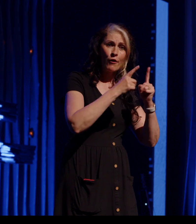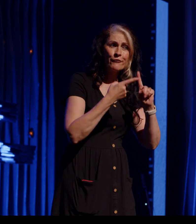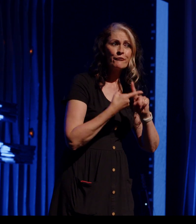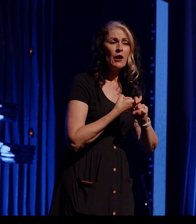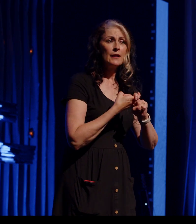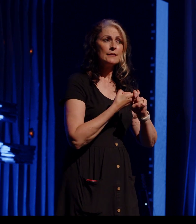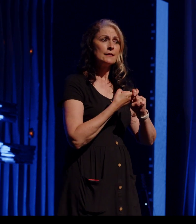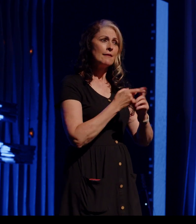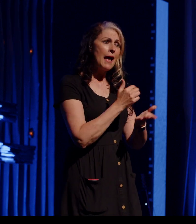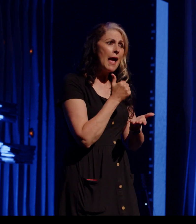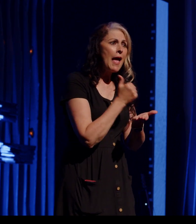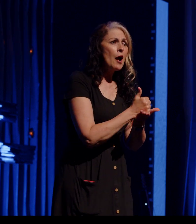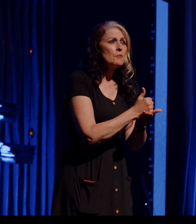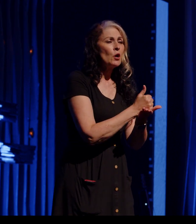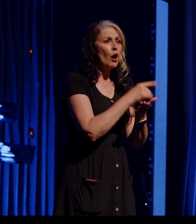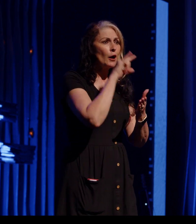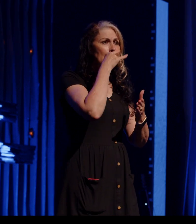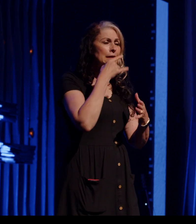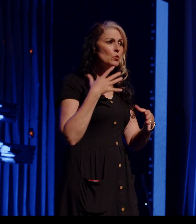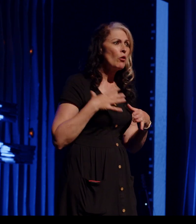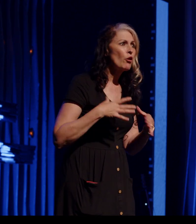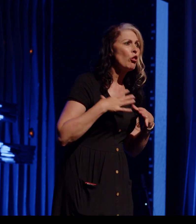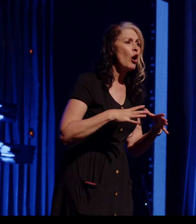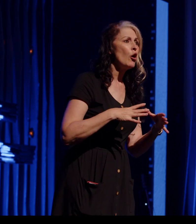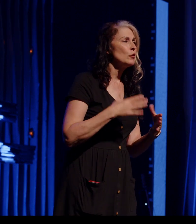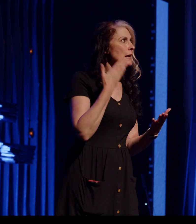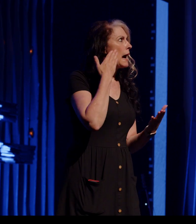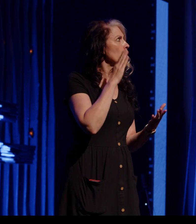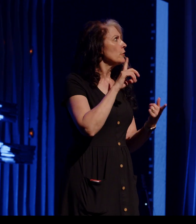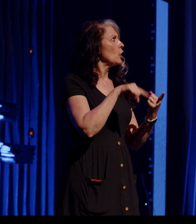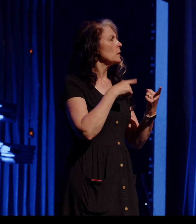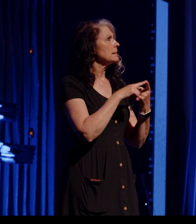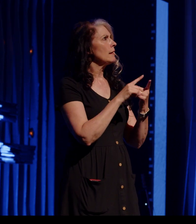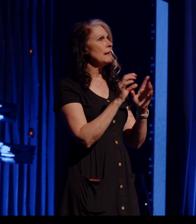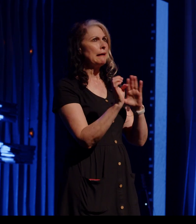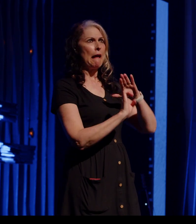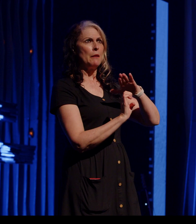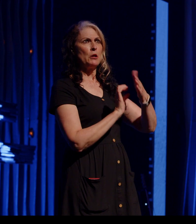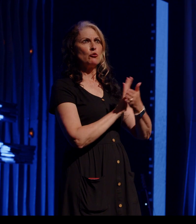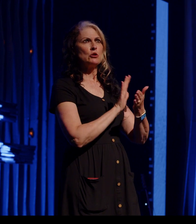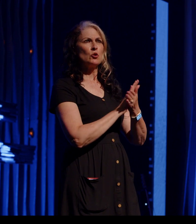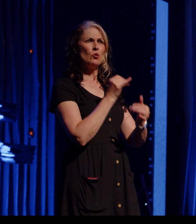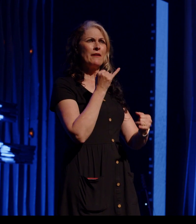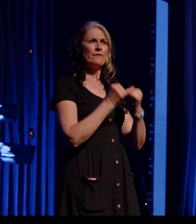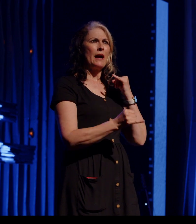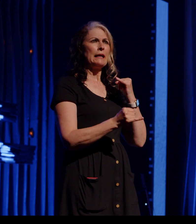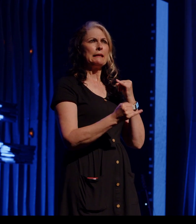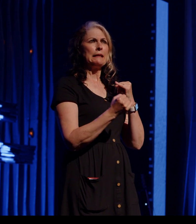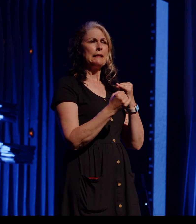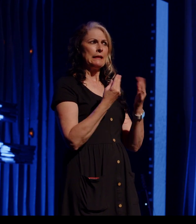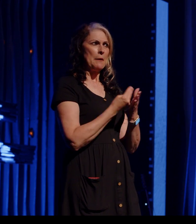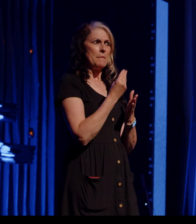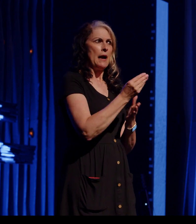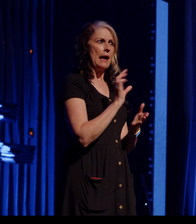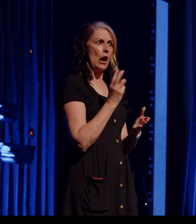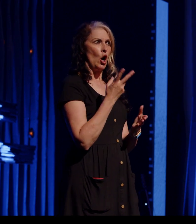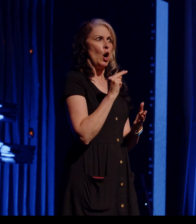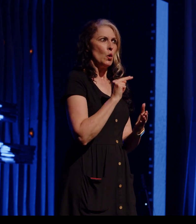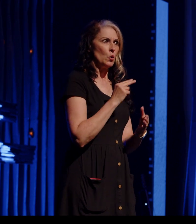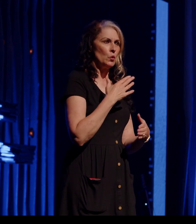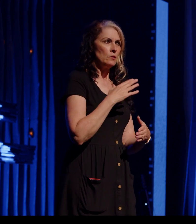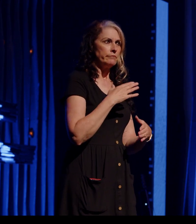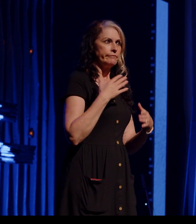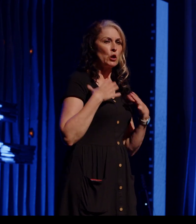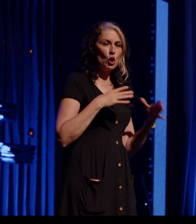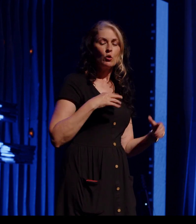our kids dressed until, I don't know when in elementary school we finally could buy our own clothes.